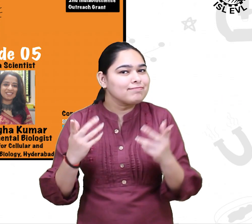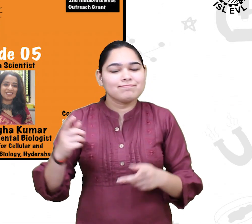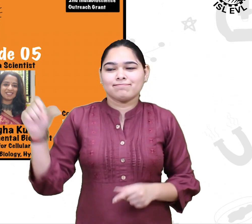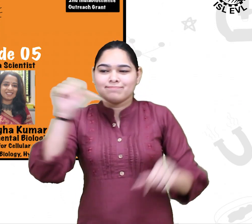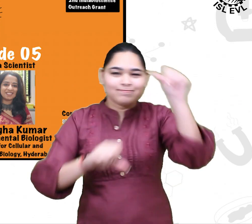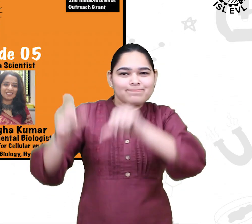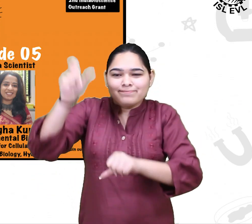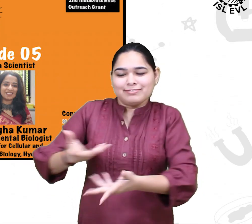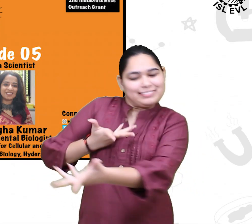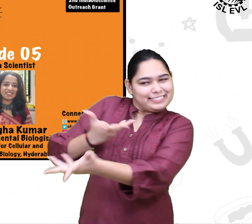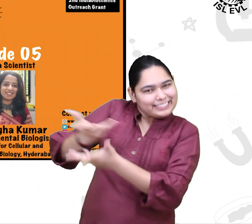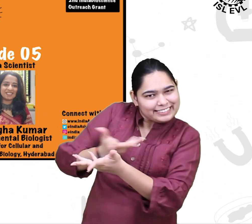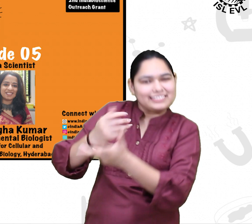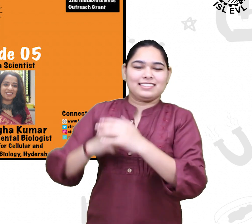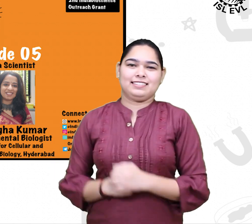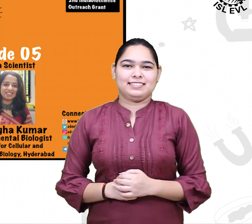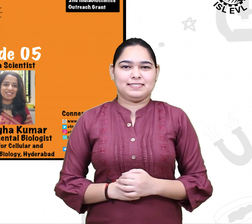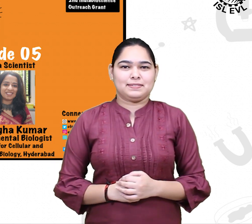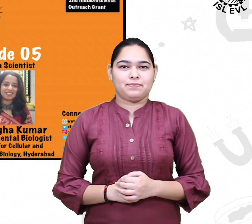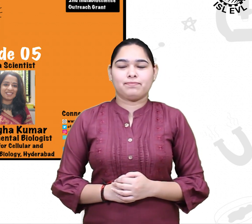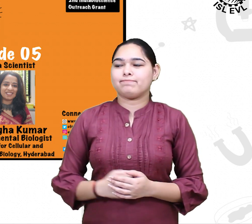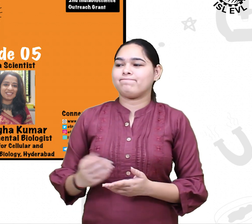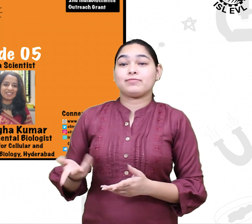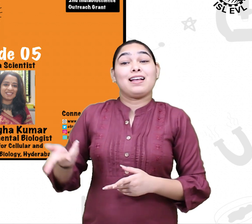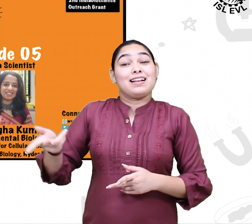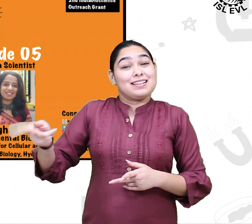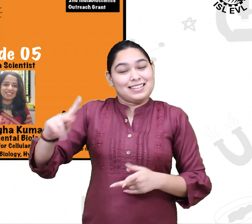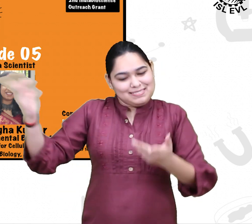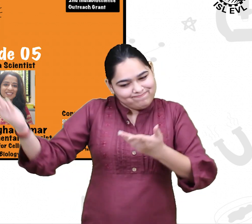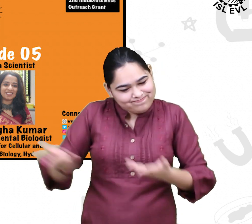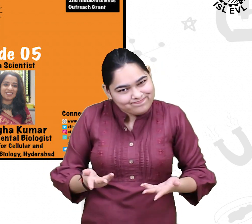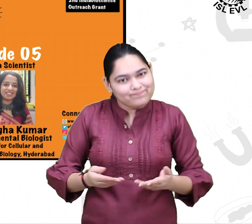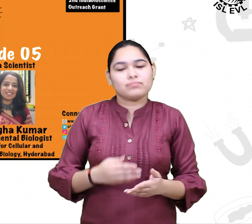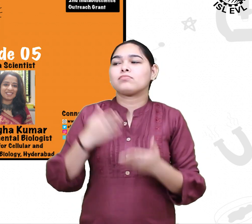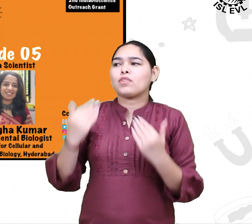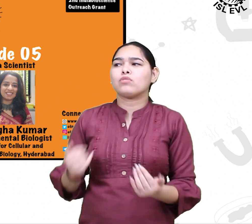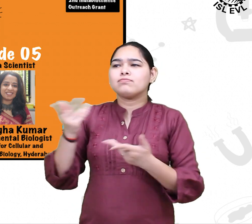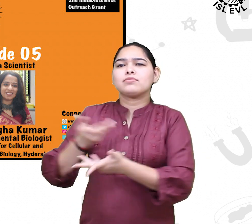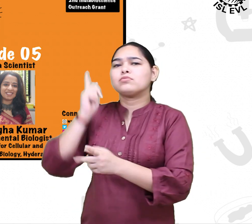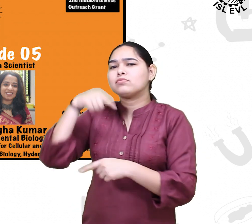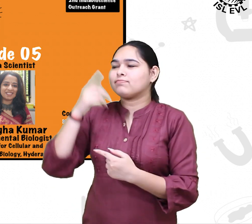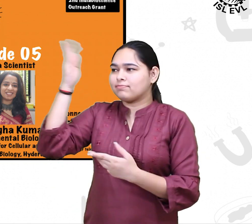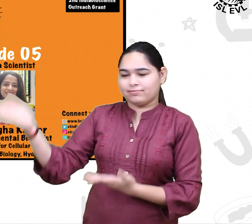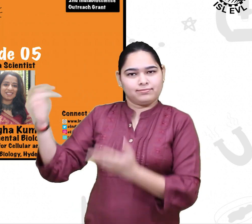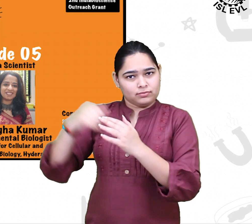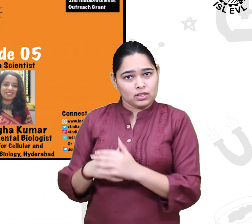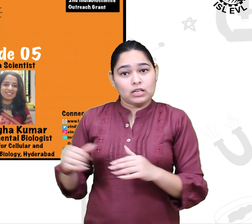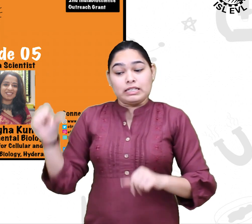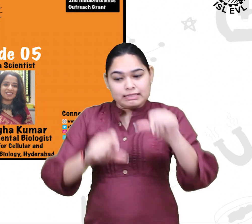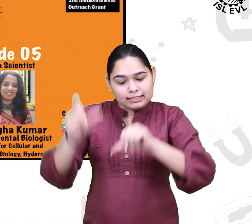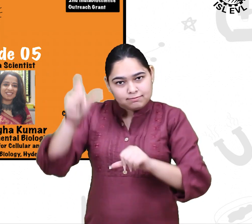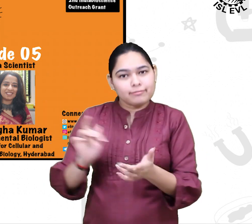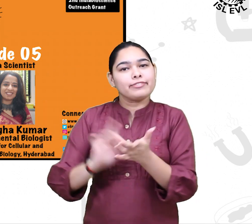And now it's time to ask a scientist. Welcome back, everybody. Now we have Dr. Megha Kumar,